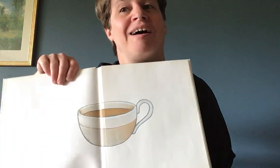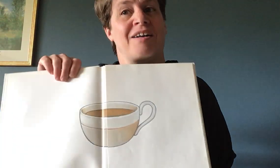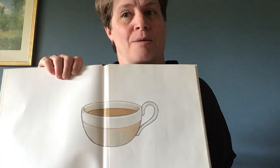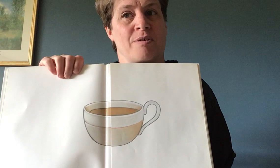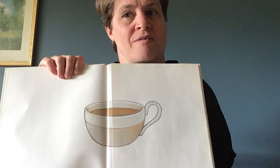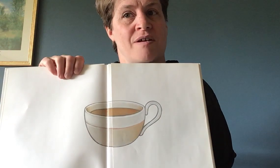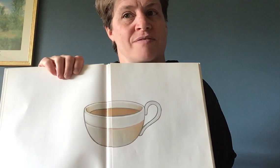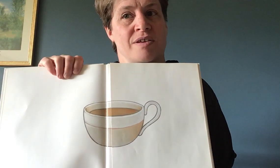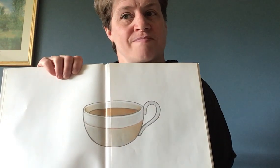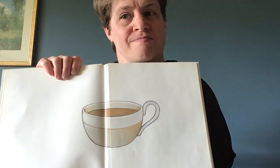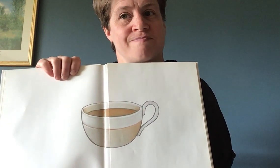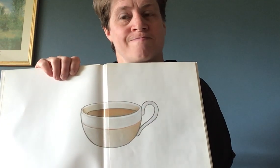A cup of coffee